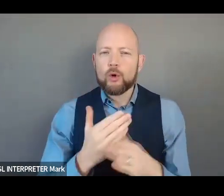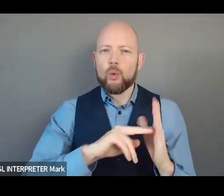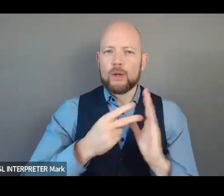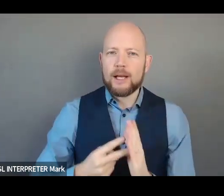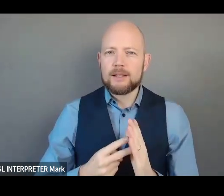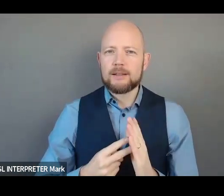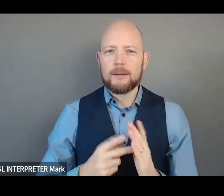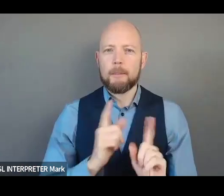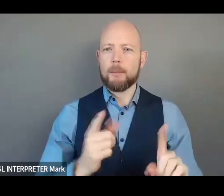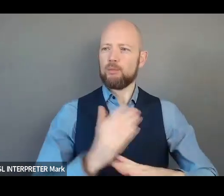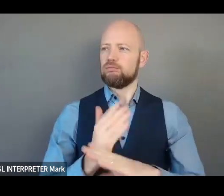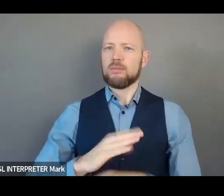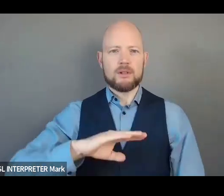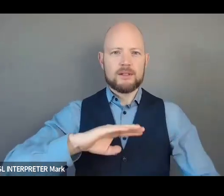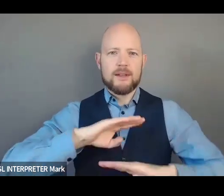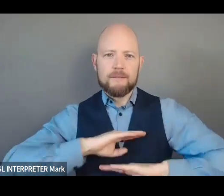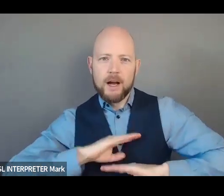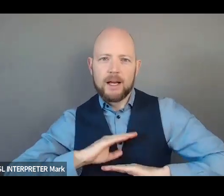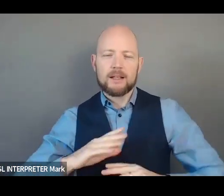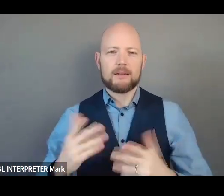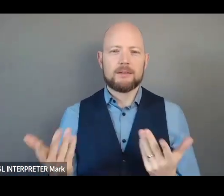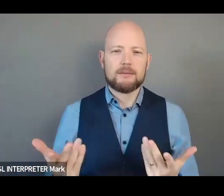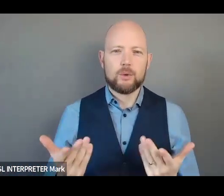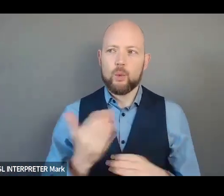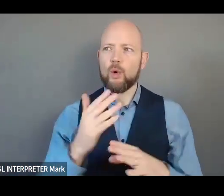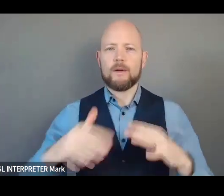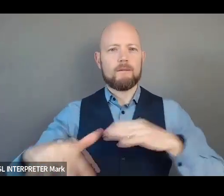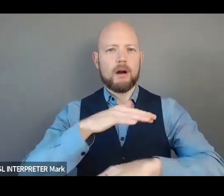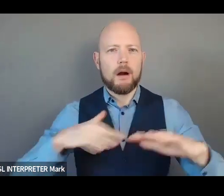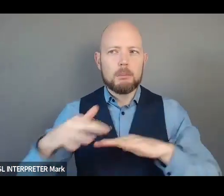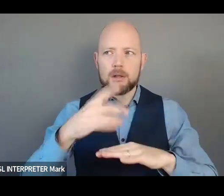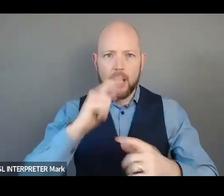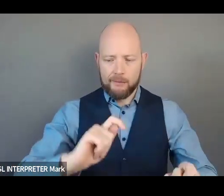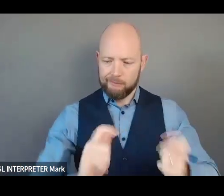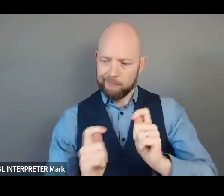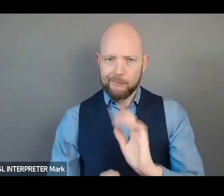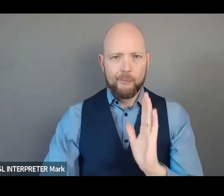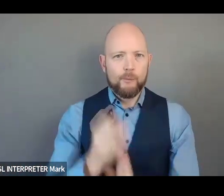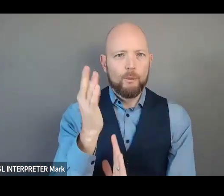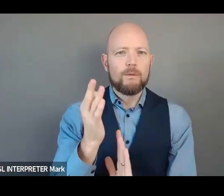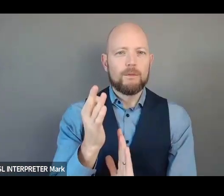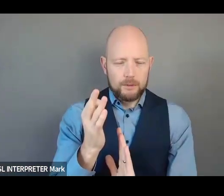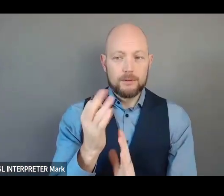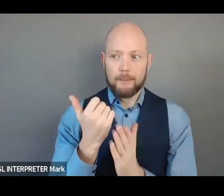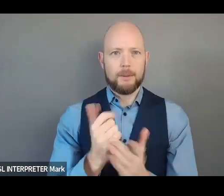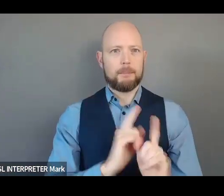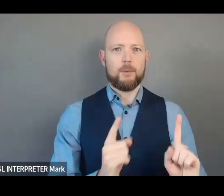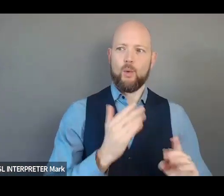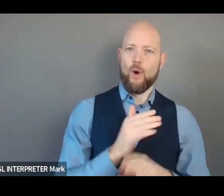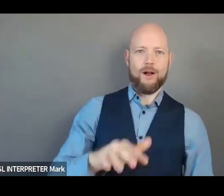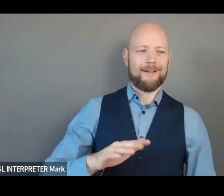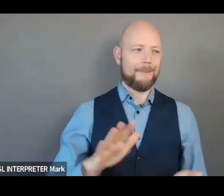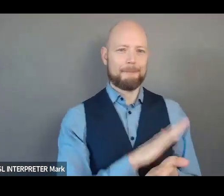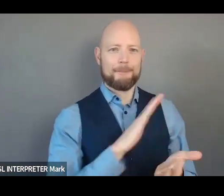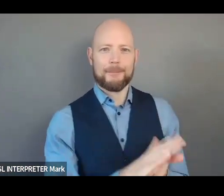satisfaction and the work environment. You can kind of make some changes there. You can improve job satisfaction. You